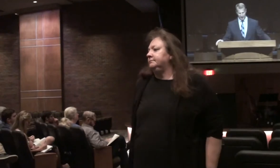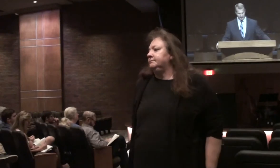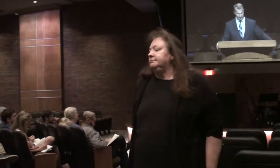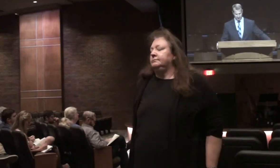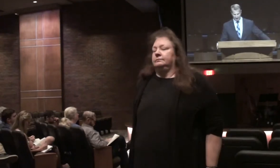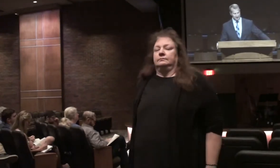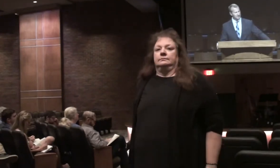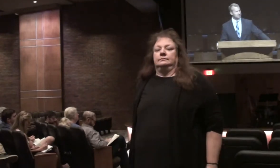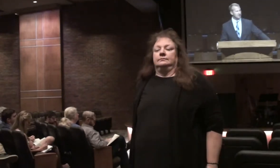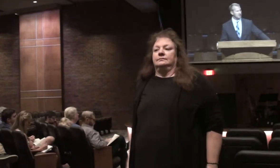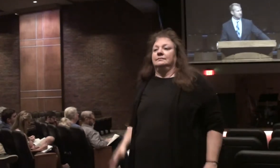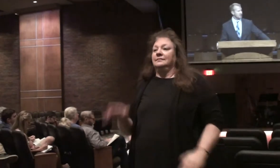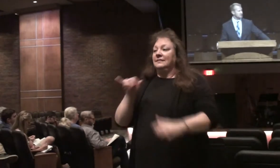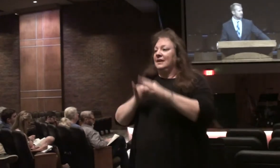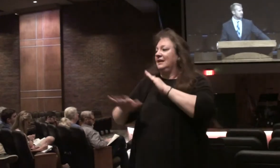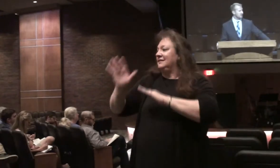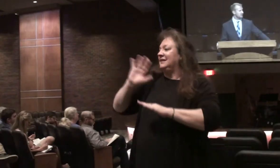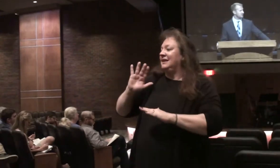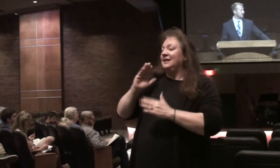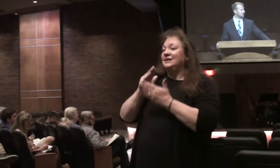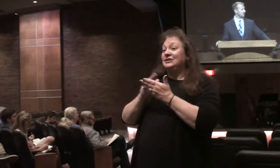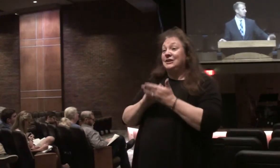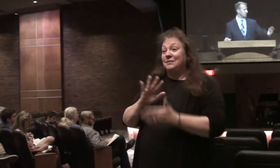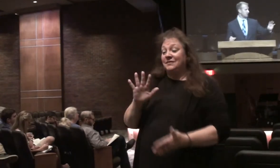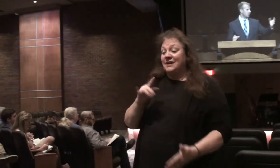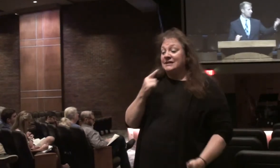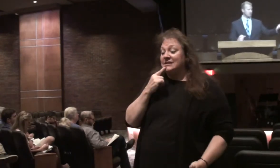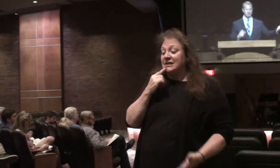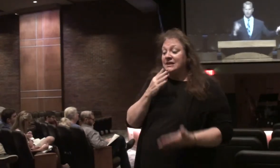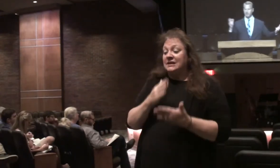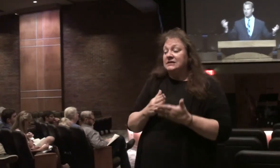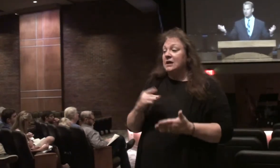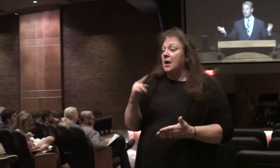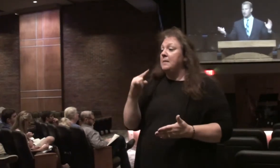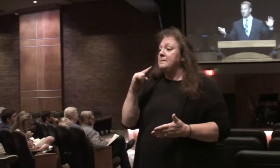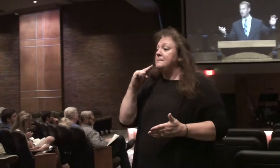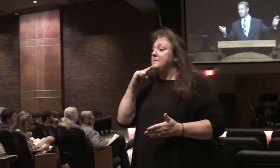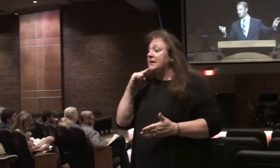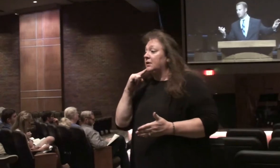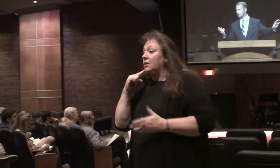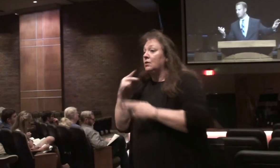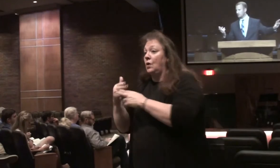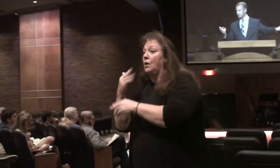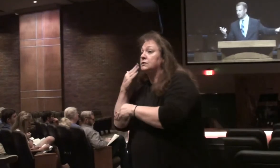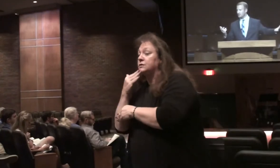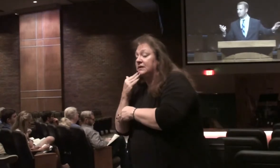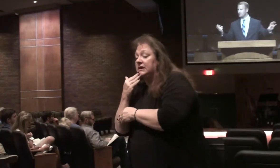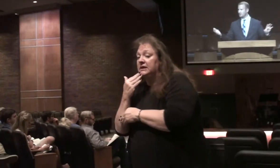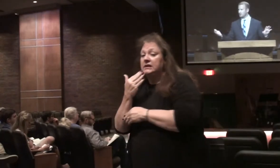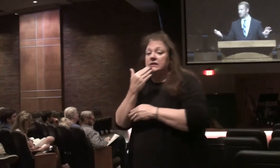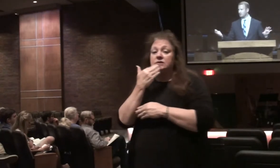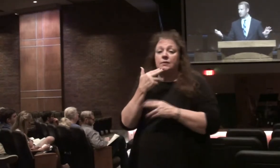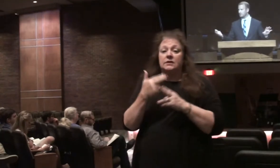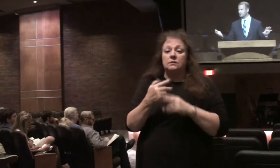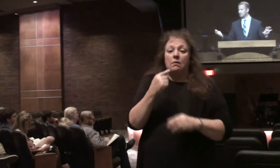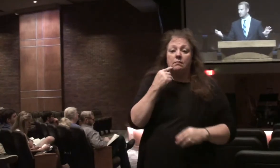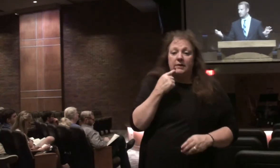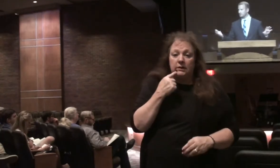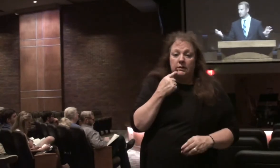You know, back in Isaiah's day, Isaiah chapter 5 says, some call bitter sweet and sweet bitter, good evil and evil